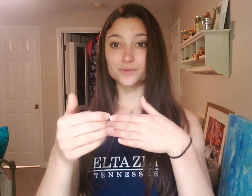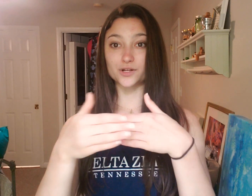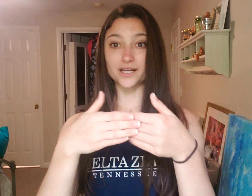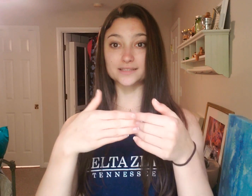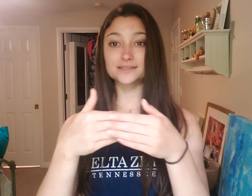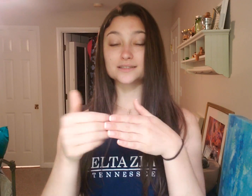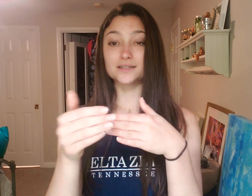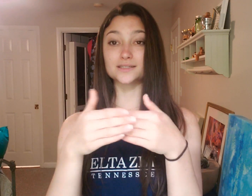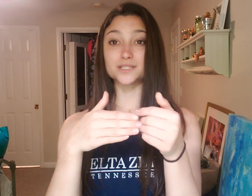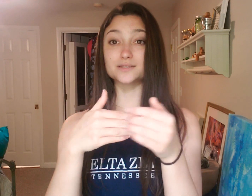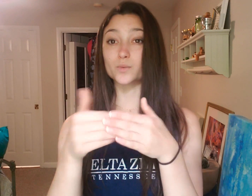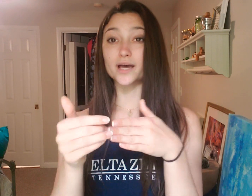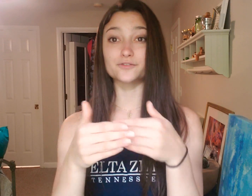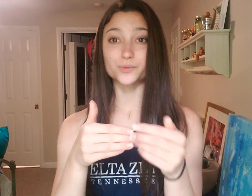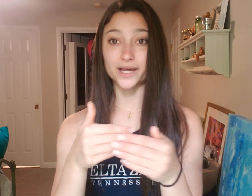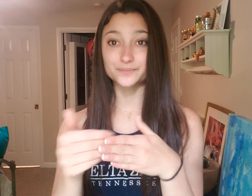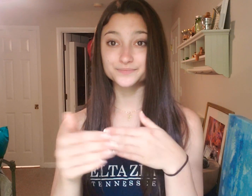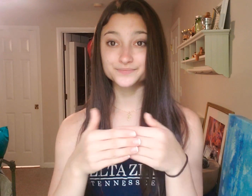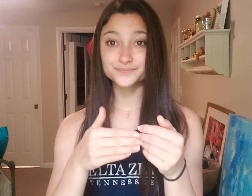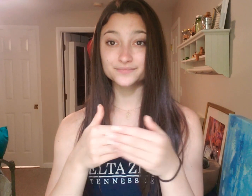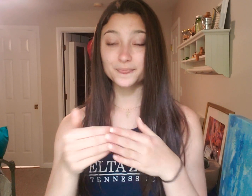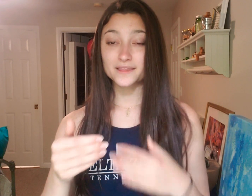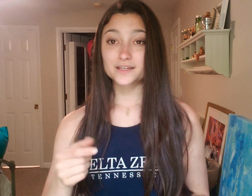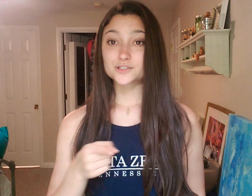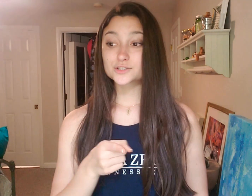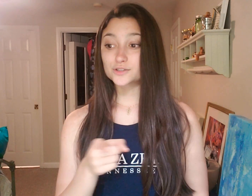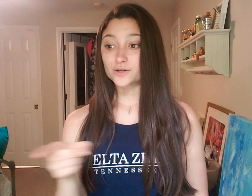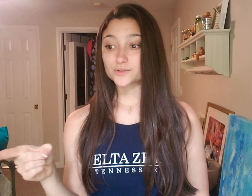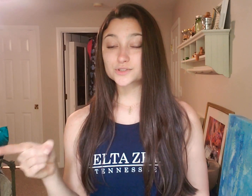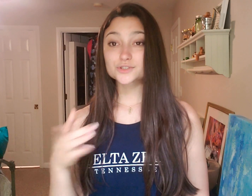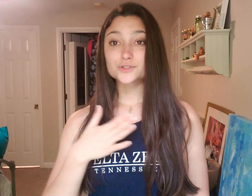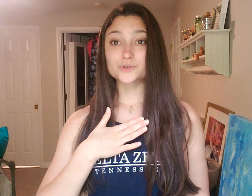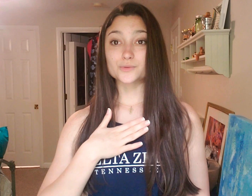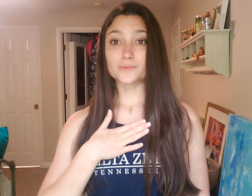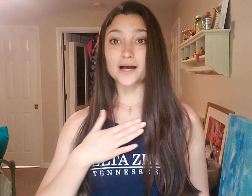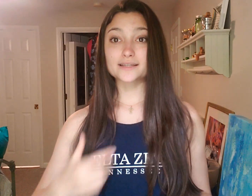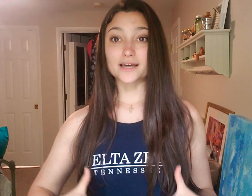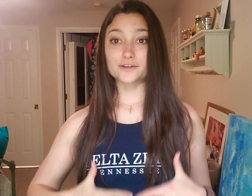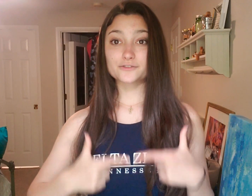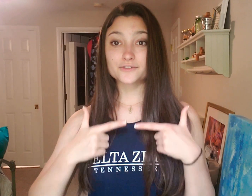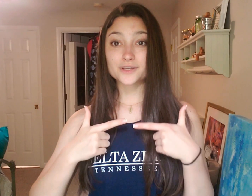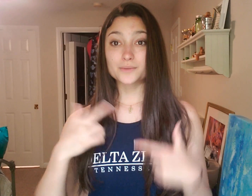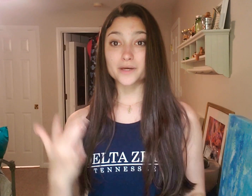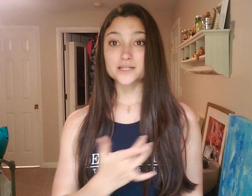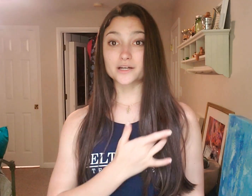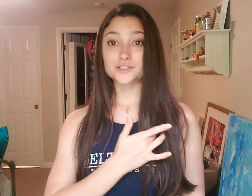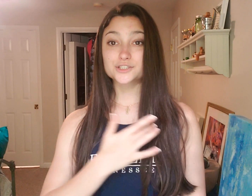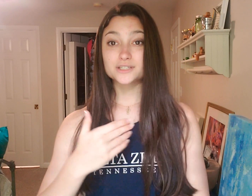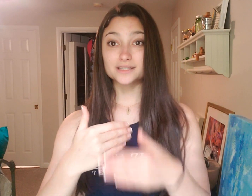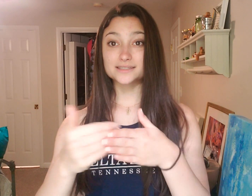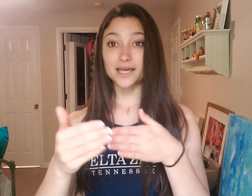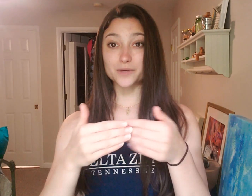your hands. This means in whatever way. To those whom my life may touch in slight